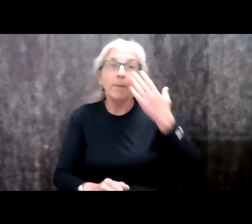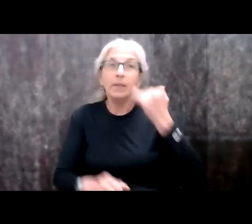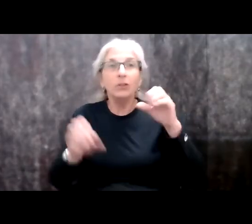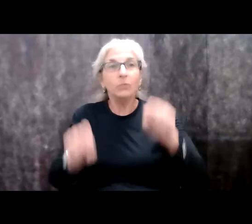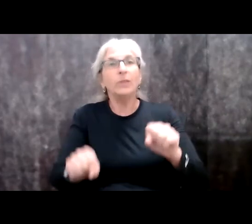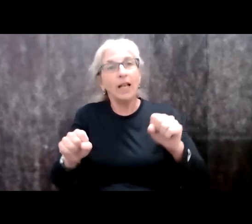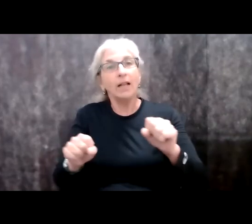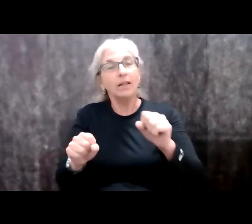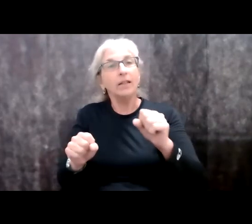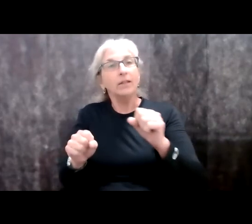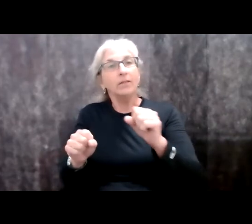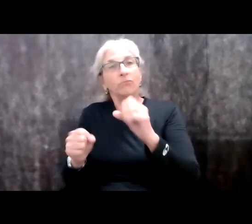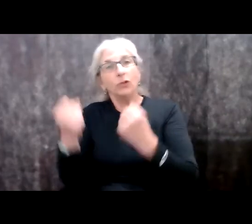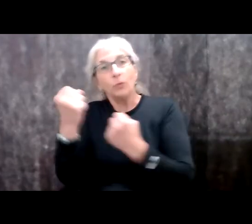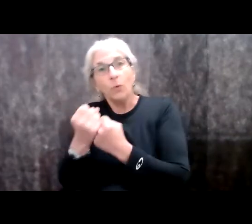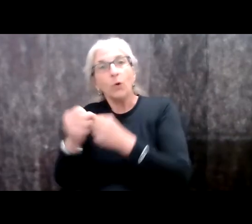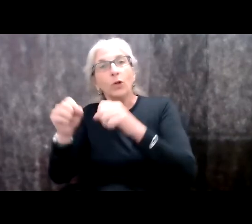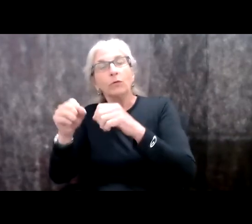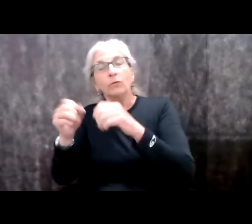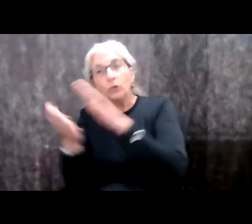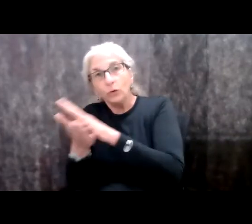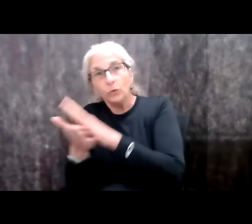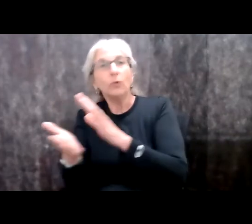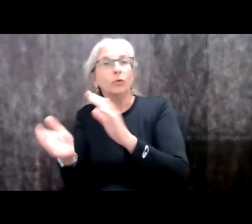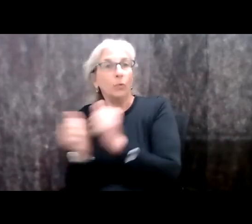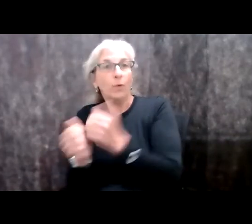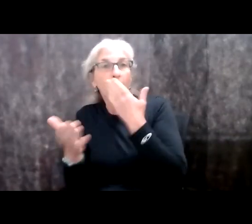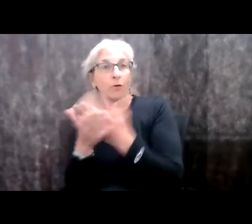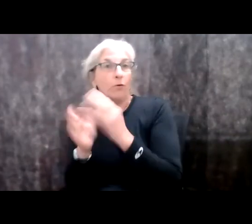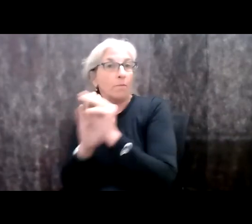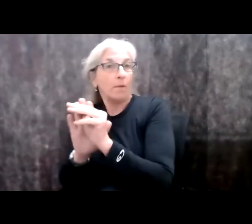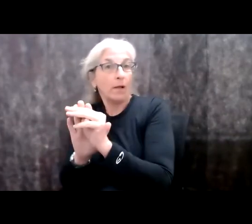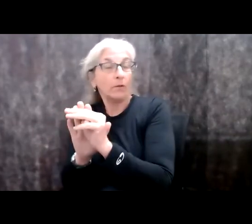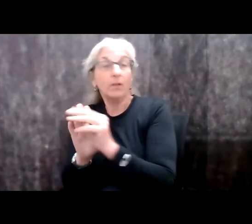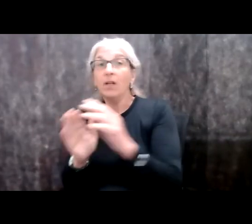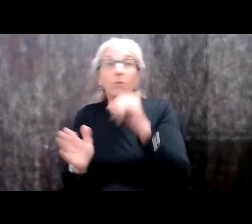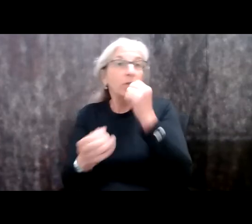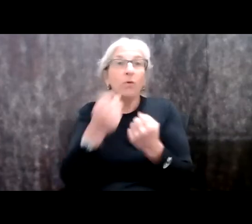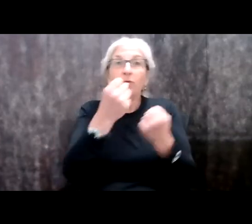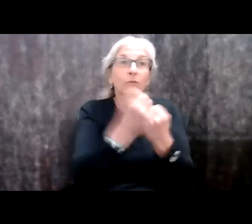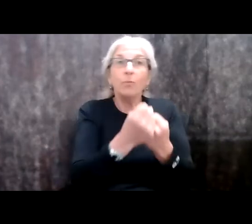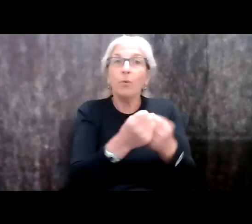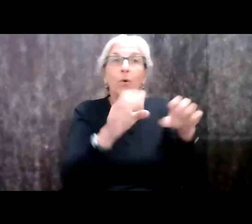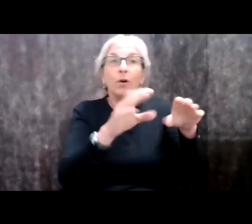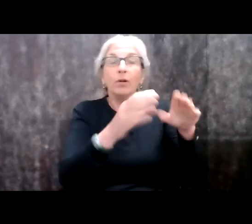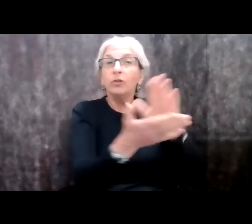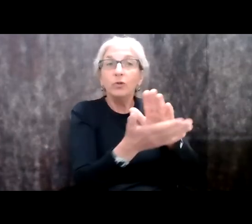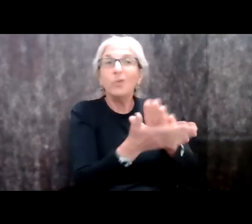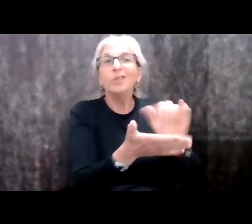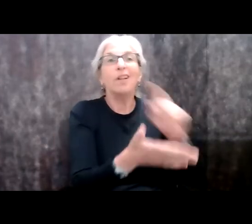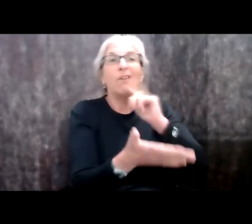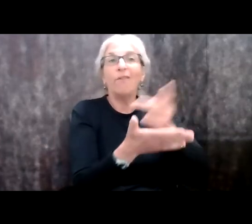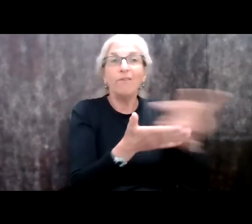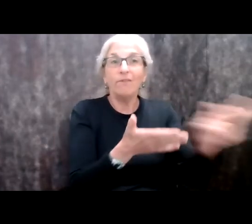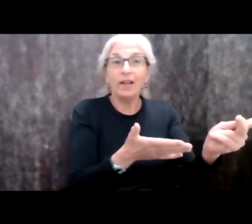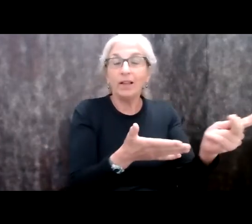failing institutions or failing administrations, we end up sending our money and our children to places that excel, and that model can be copied over. And I